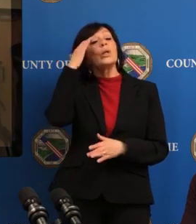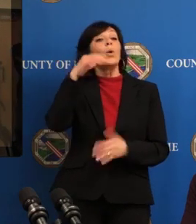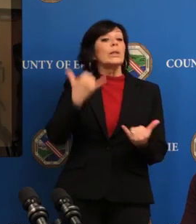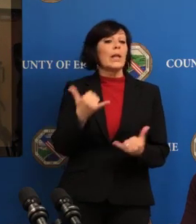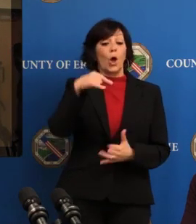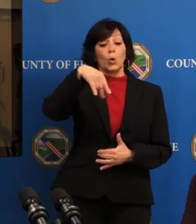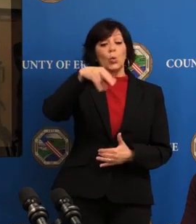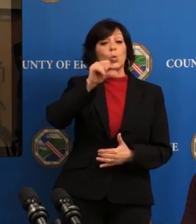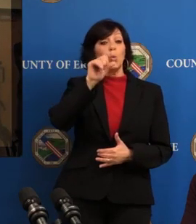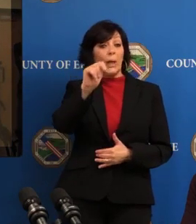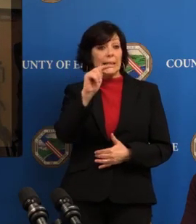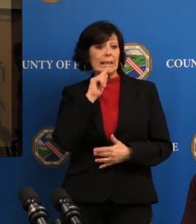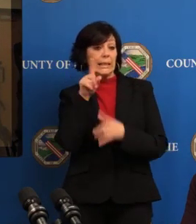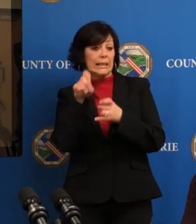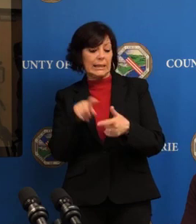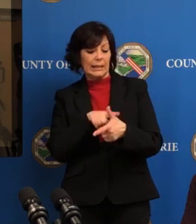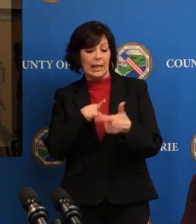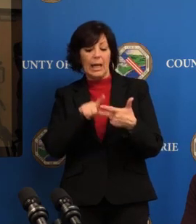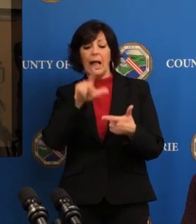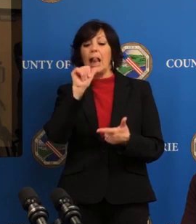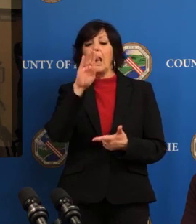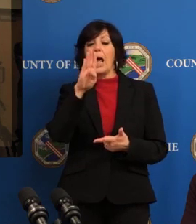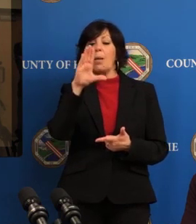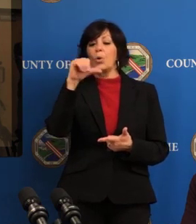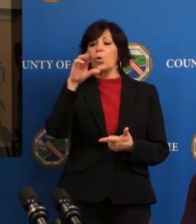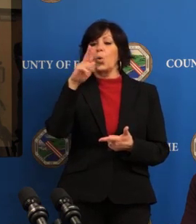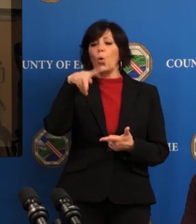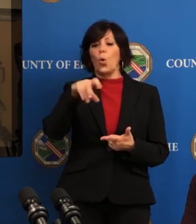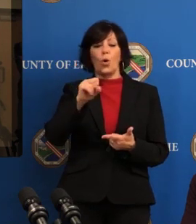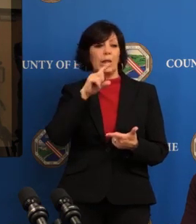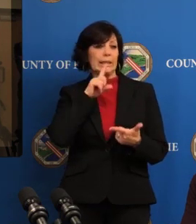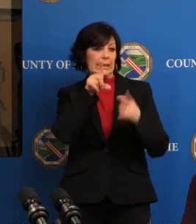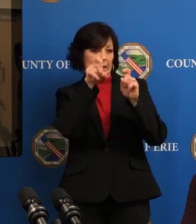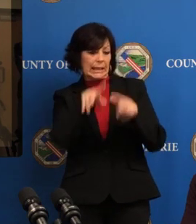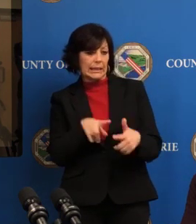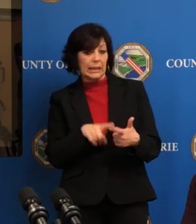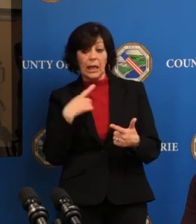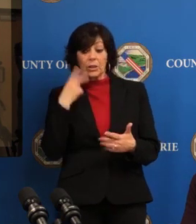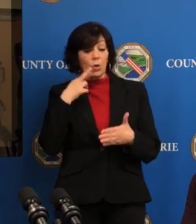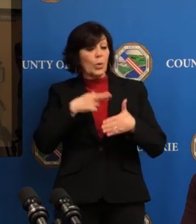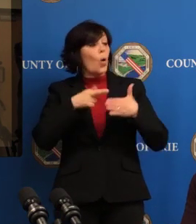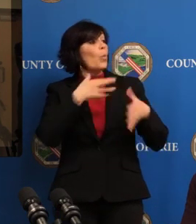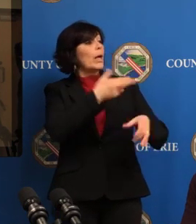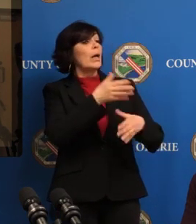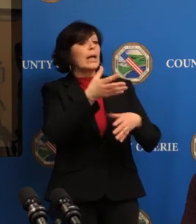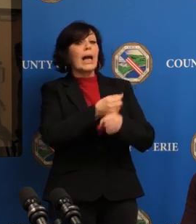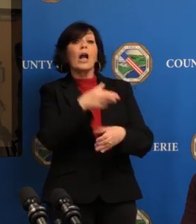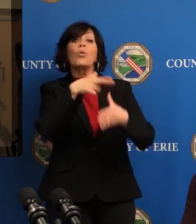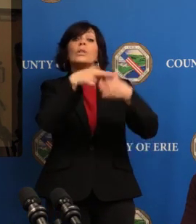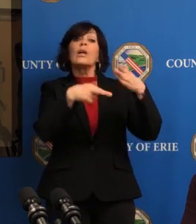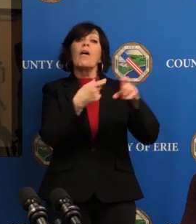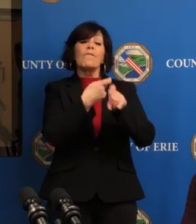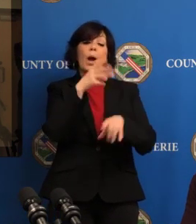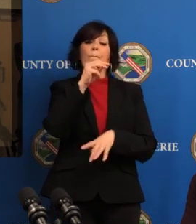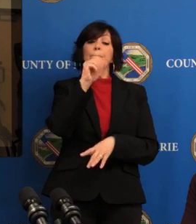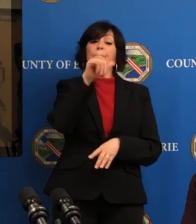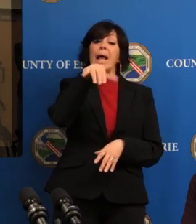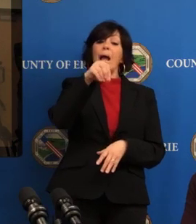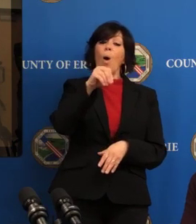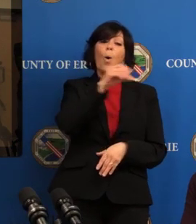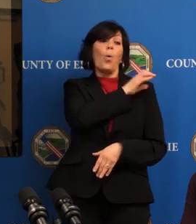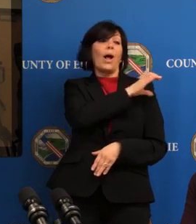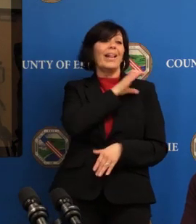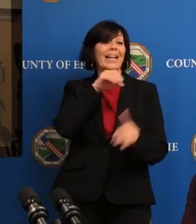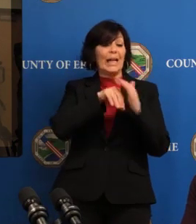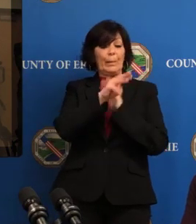testing. LabCorp is testing. Actually, I saw from the results today, we actually got a result from the Mayo Clinic, which is in Minnesota, from